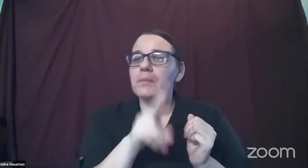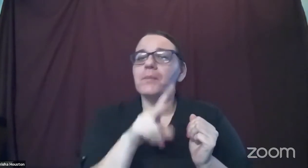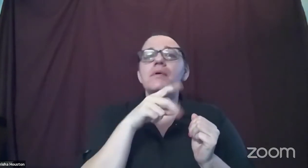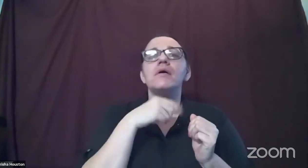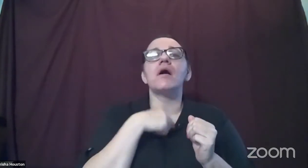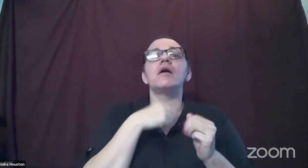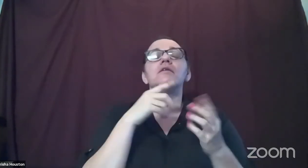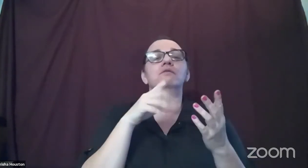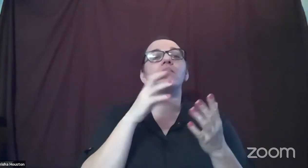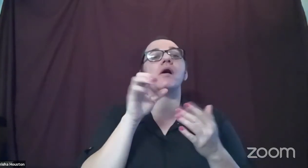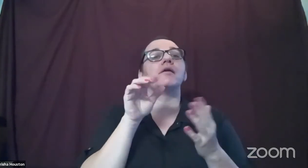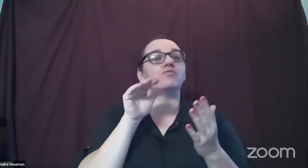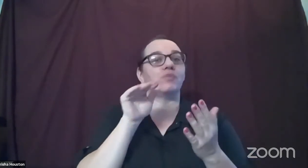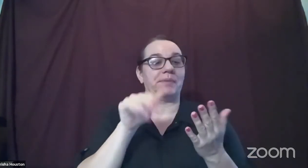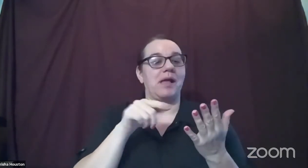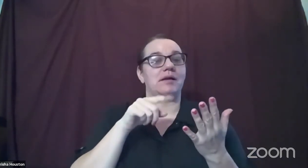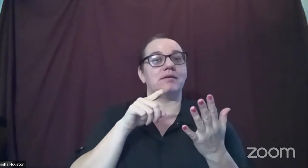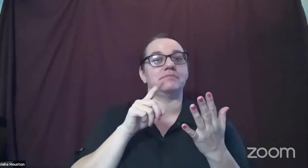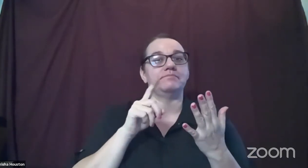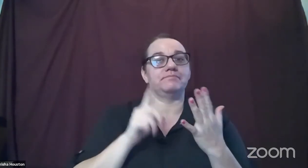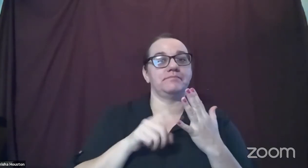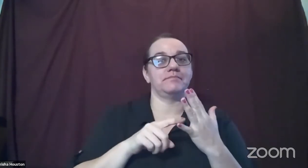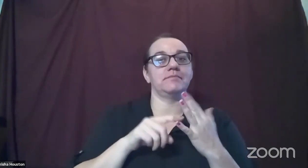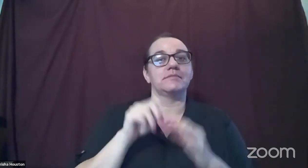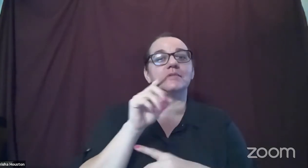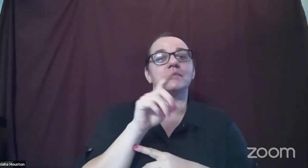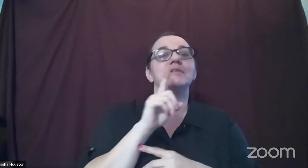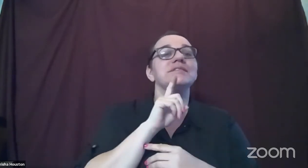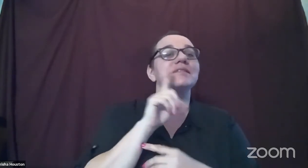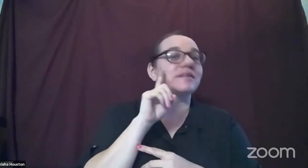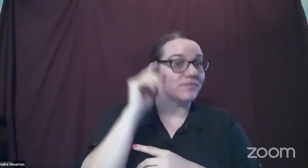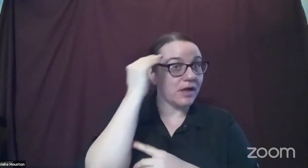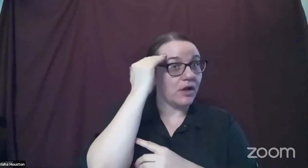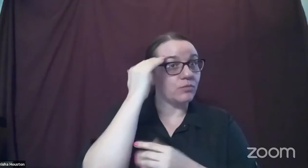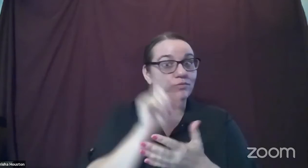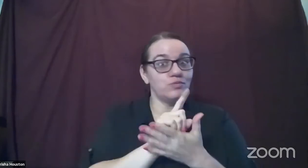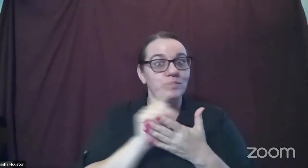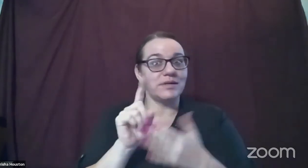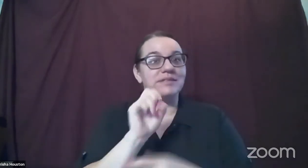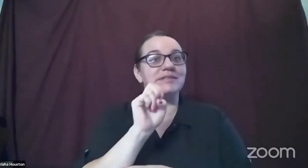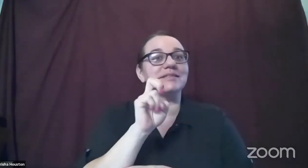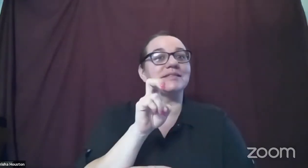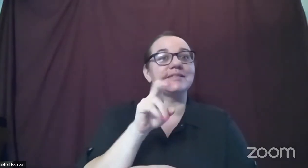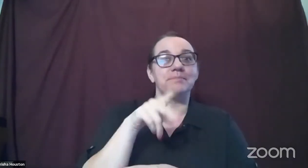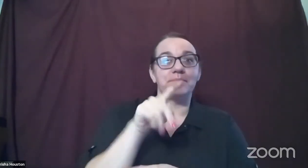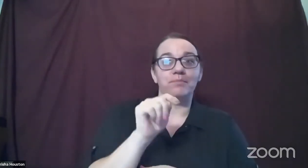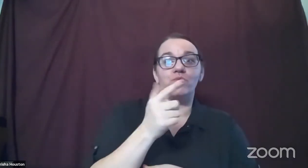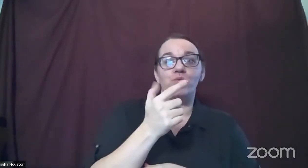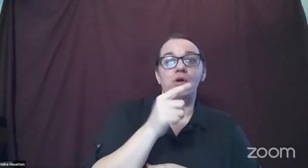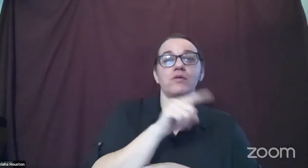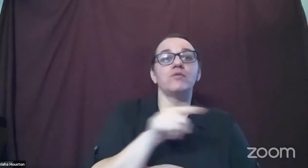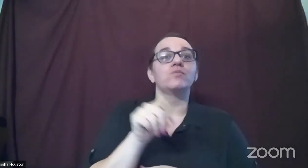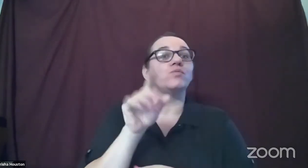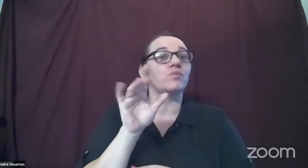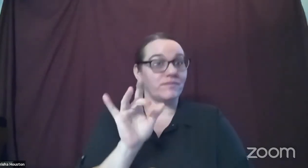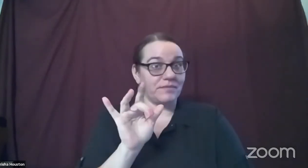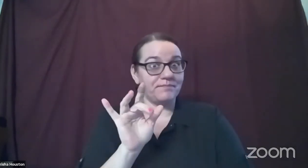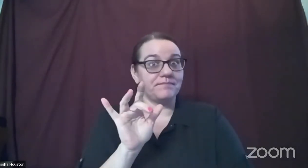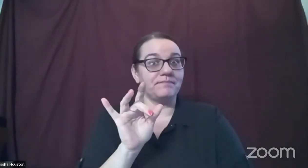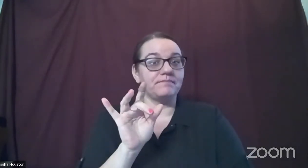word out. Absolutely. As a reminder, Deaf Awareness Week is set for September